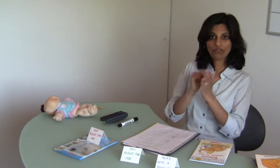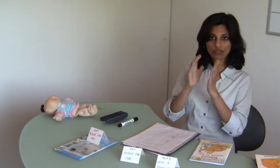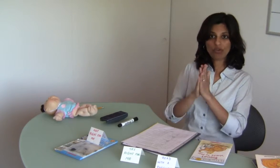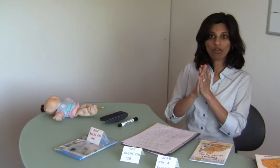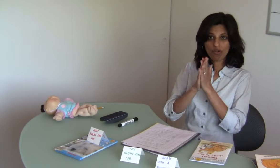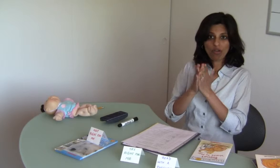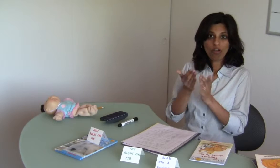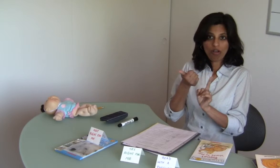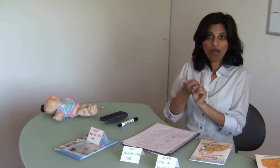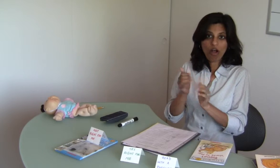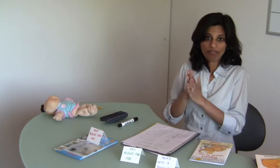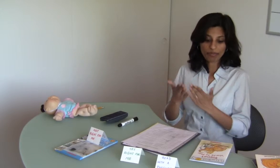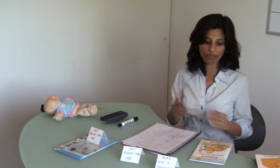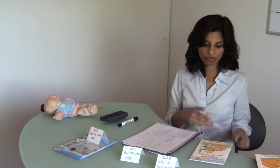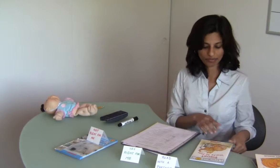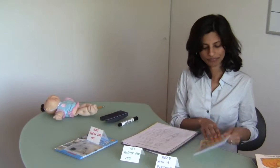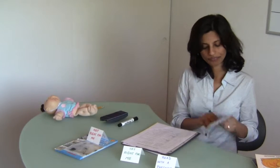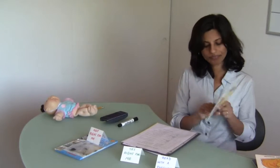page of the book.